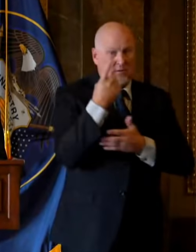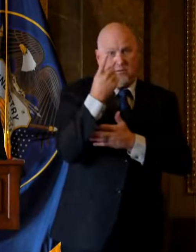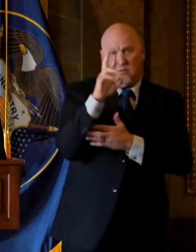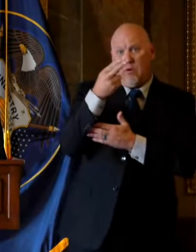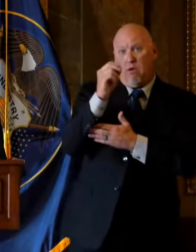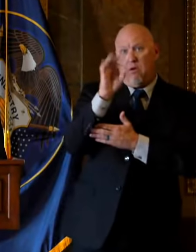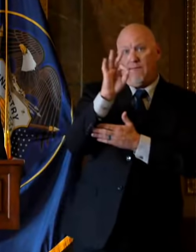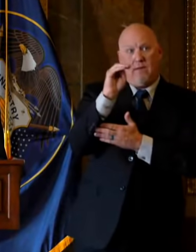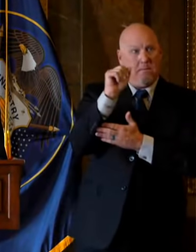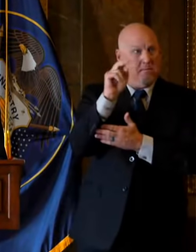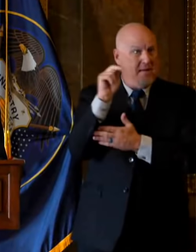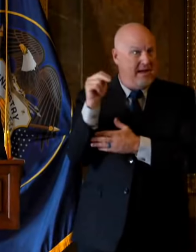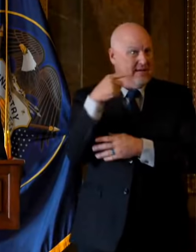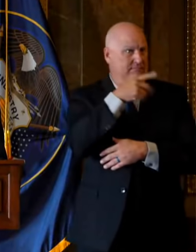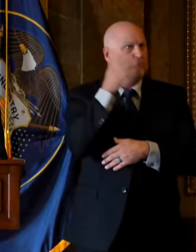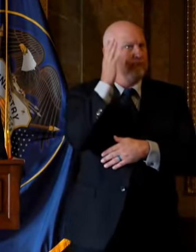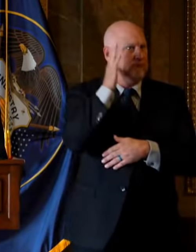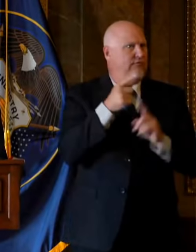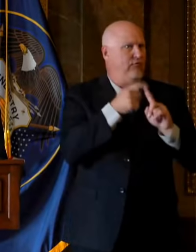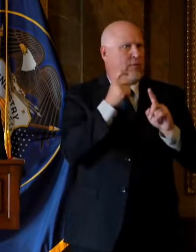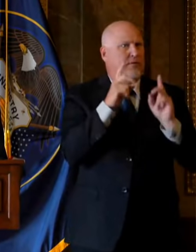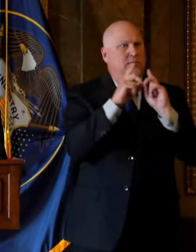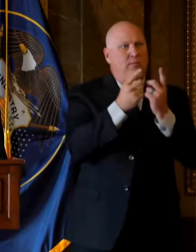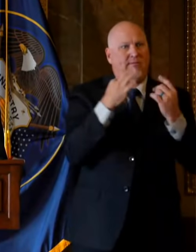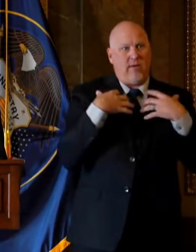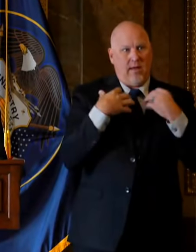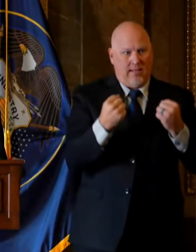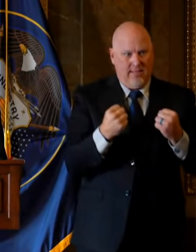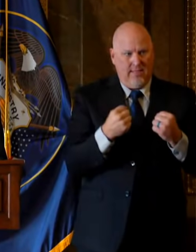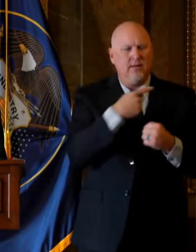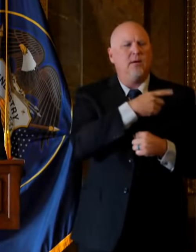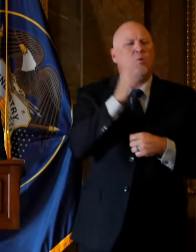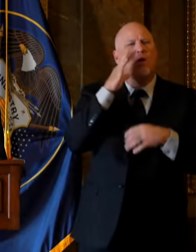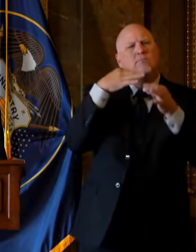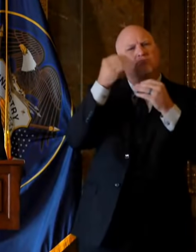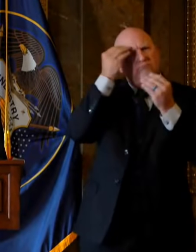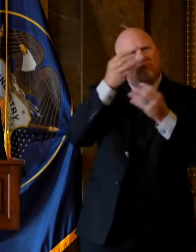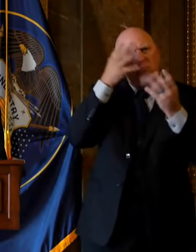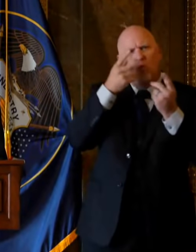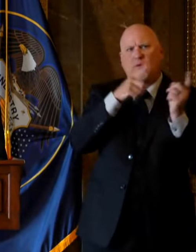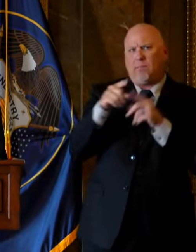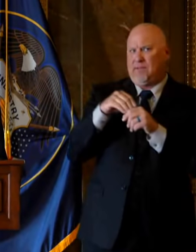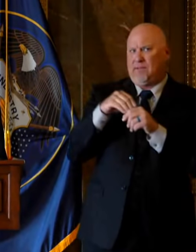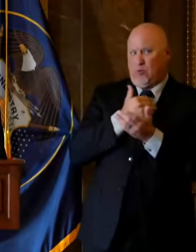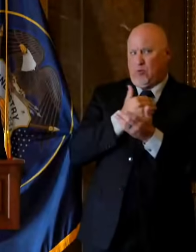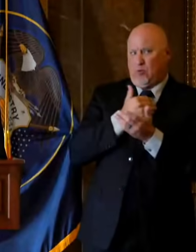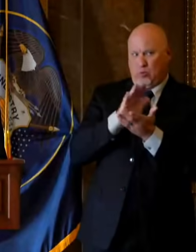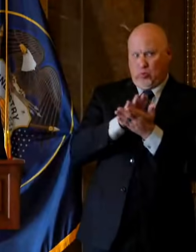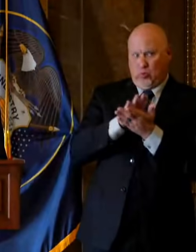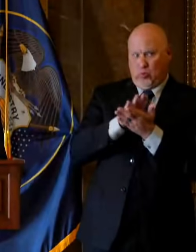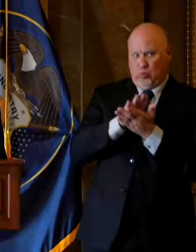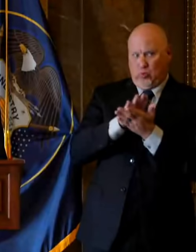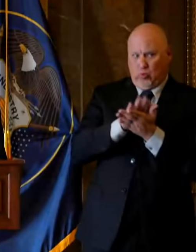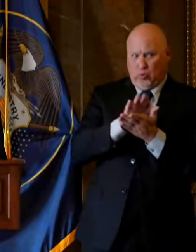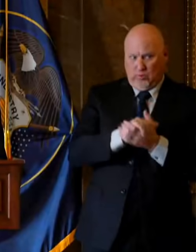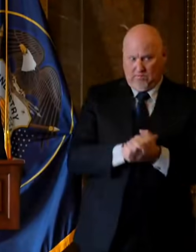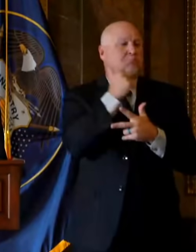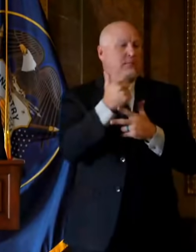that situation in our schools. Following Dr. Hoffman, Mark Harrison with Intermountain